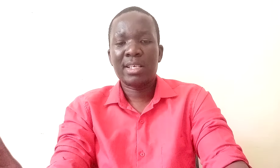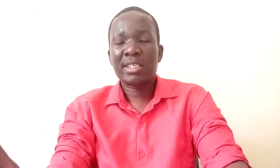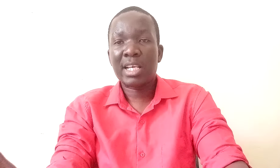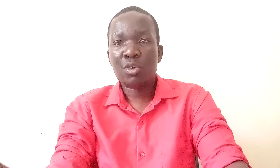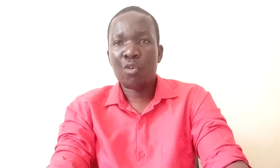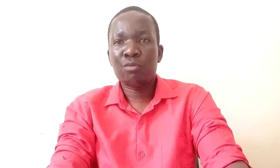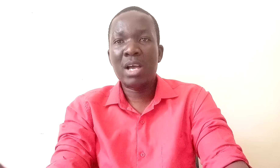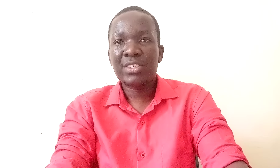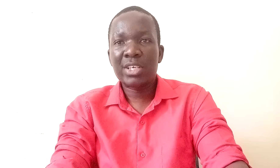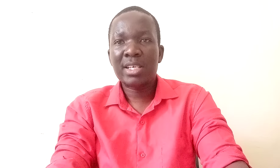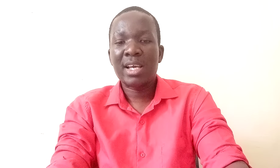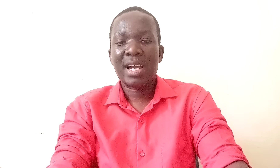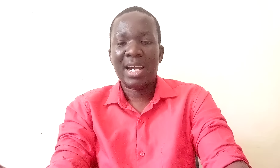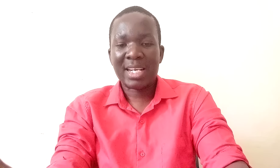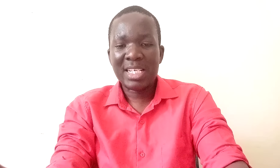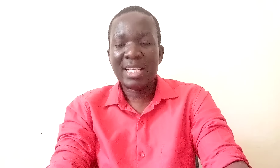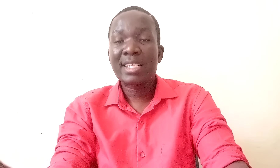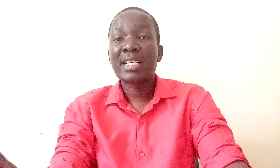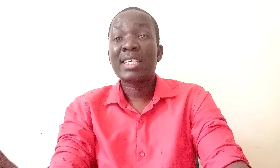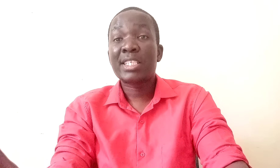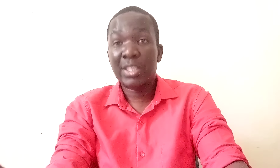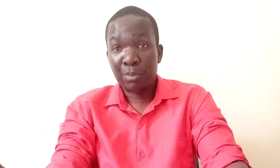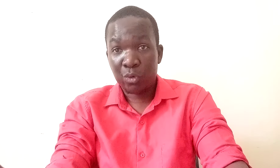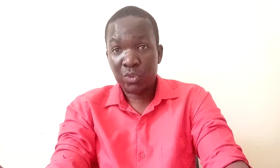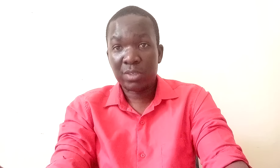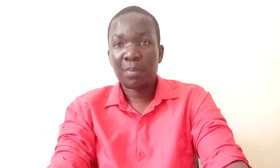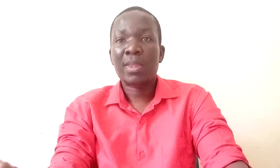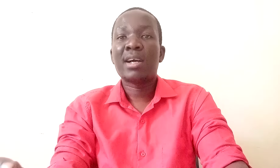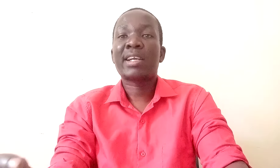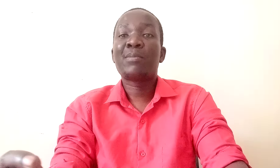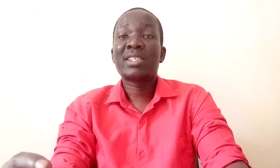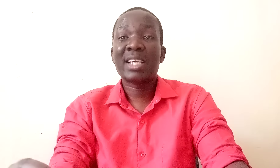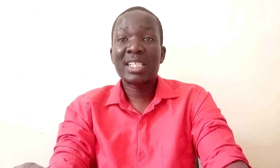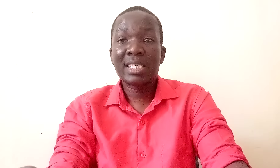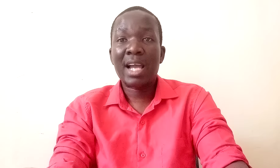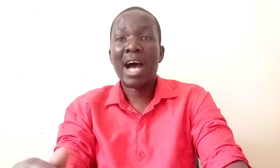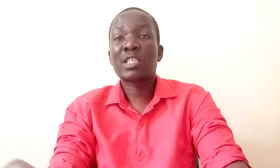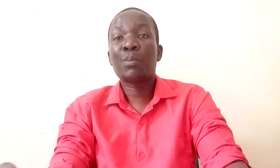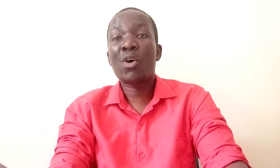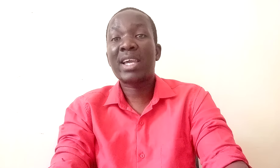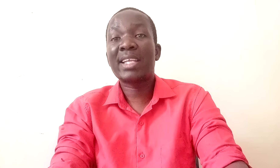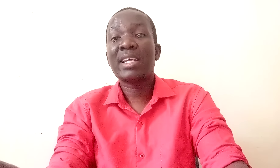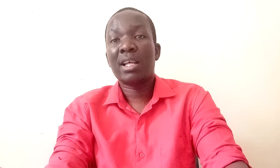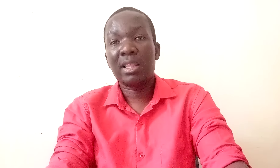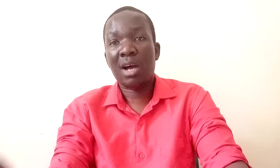set of basic written symbols representing a spoken